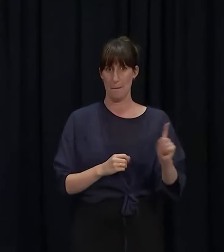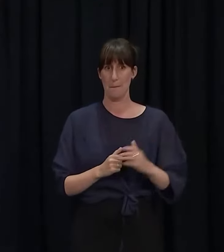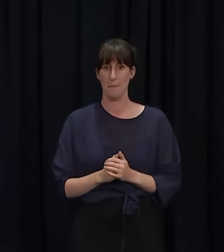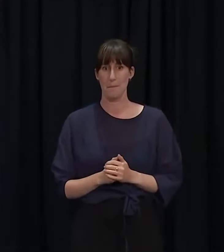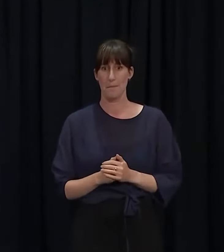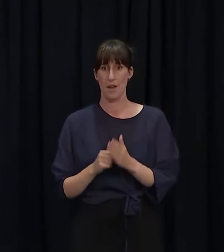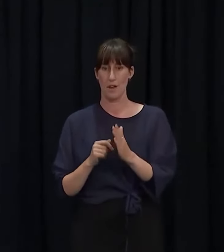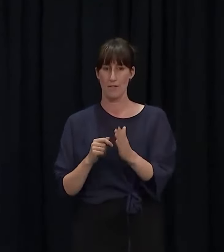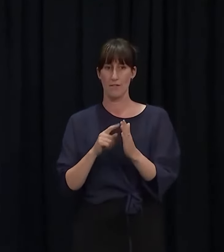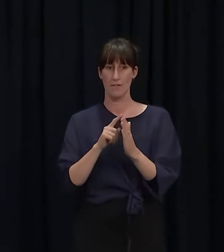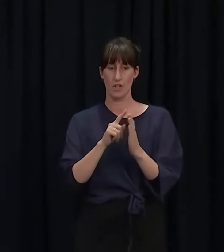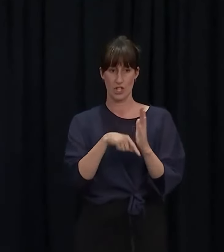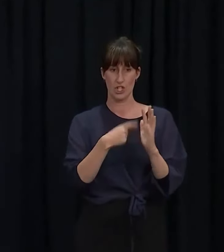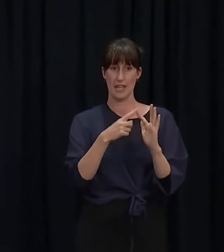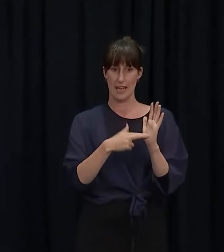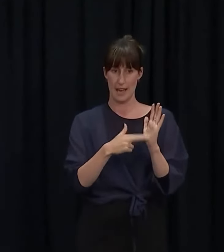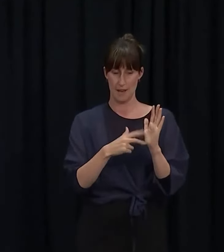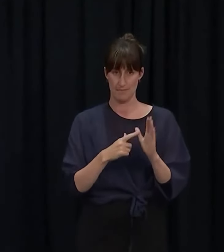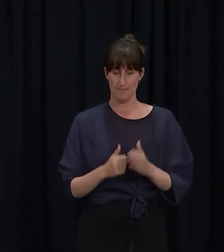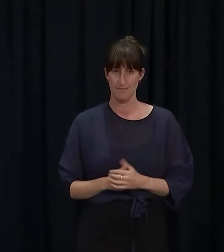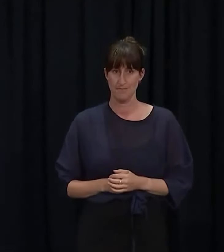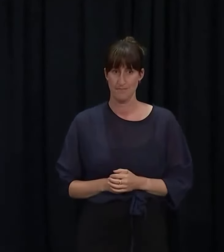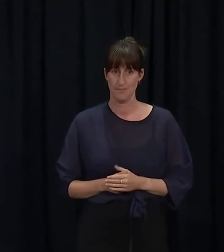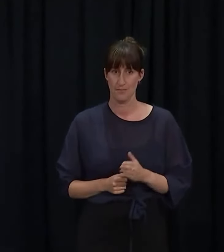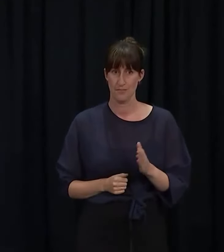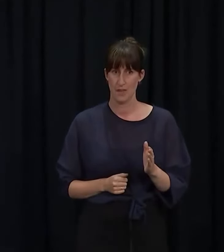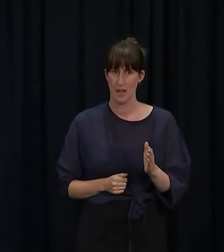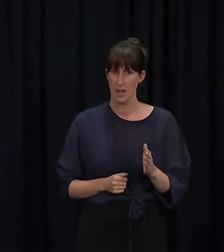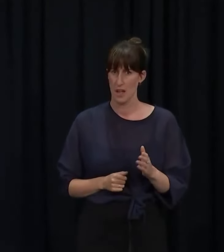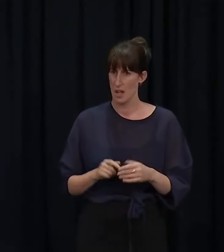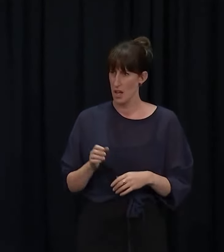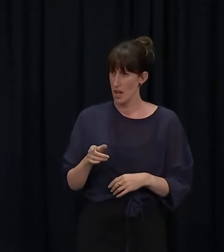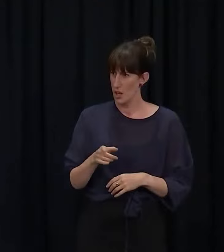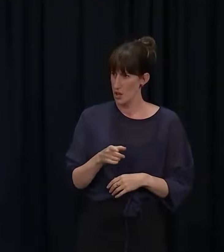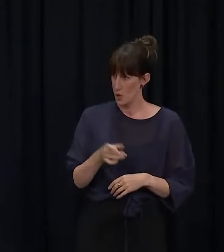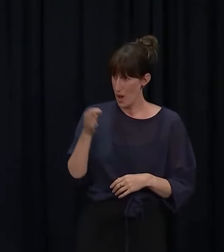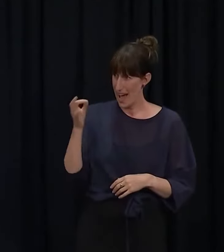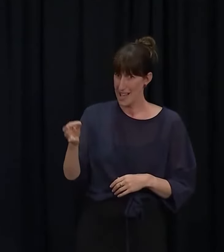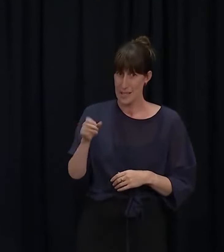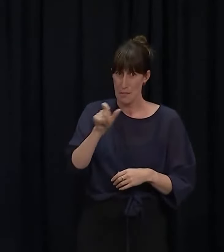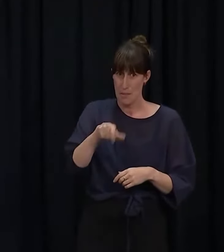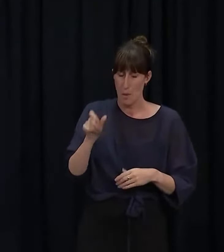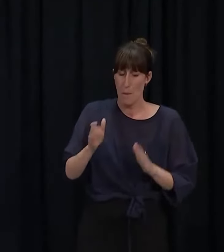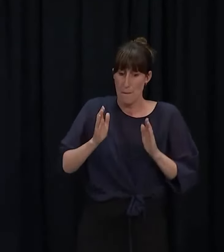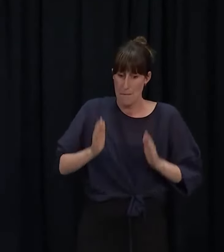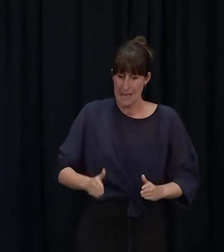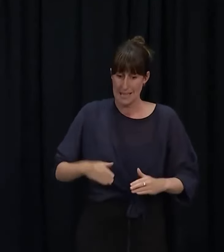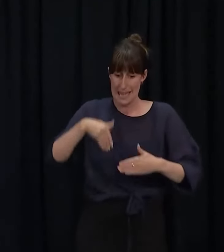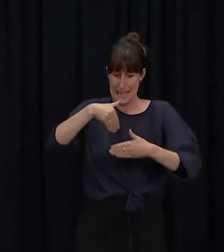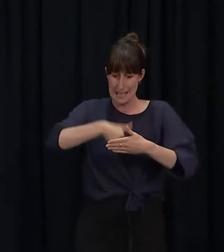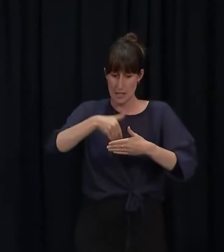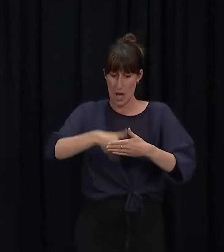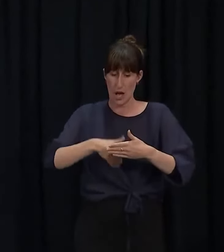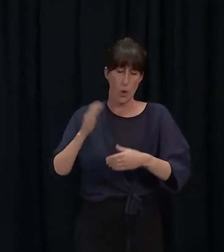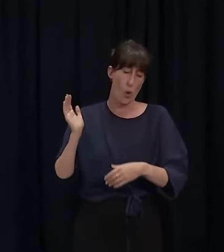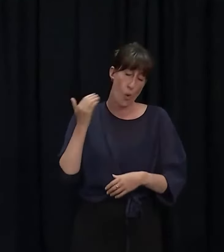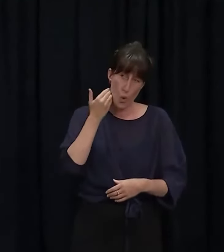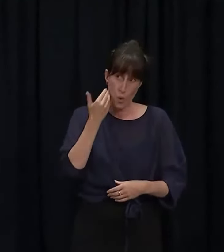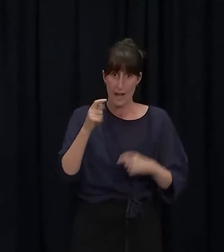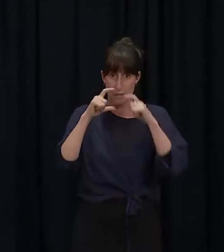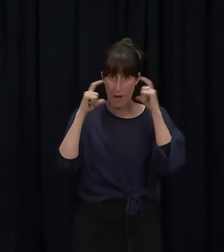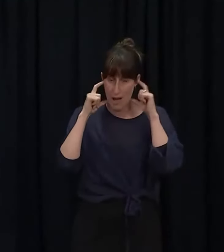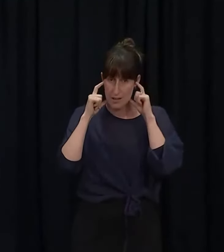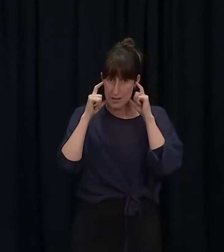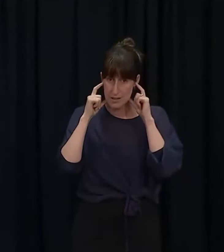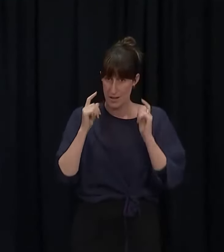Jenna, then Jessica. Are you basically asking people to wear masks indoors other than when they're at home? You will have seen that we do still